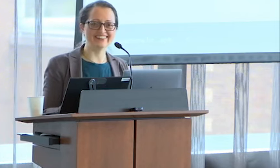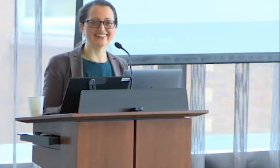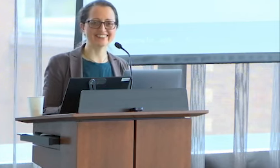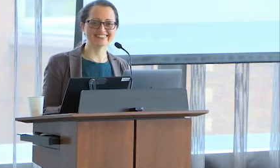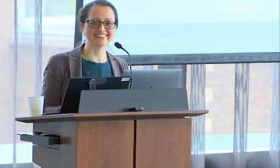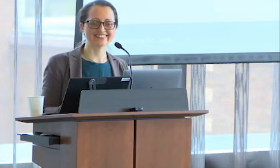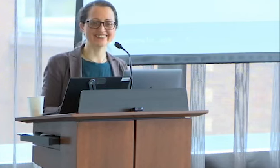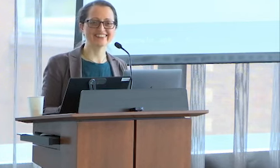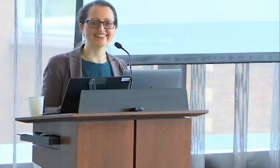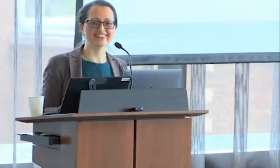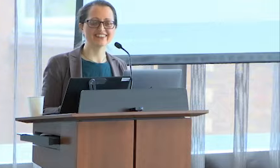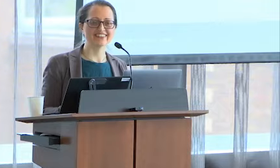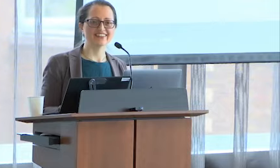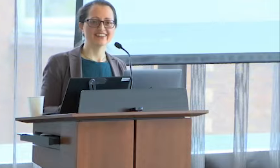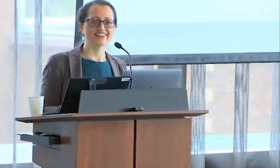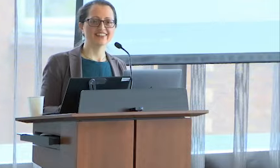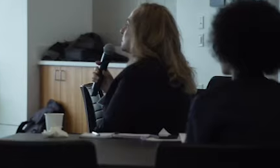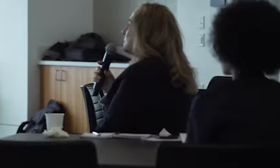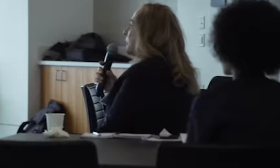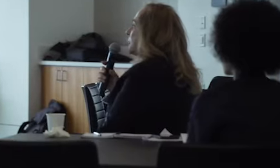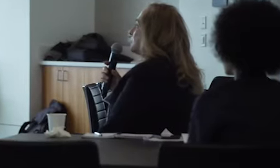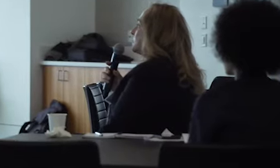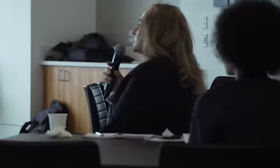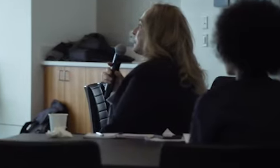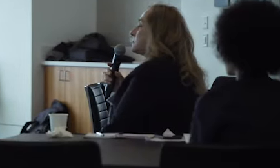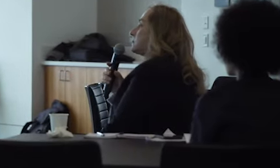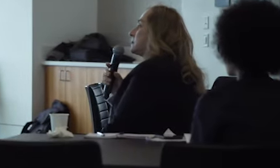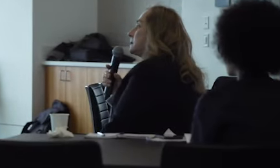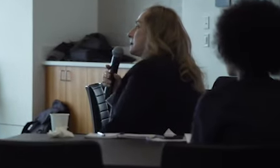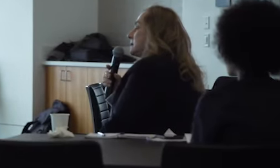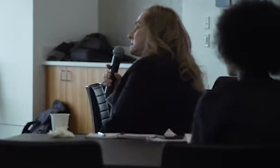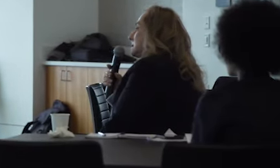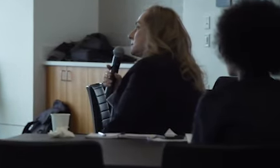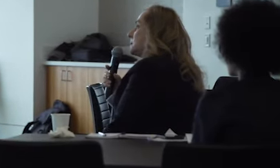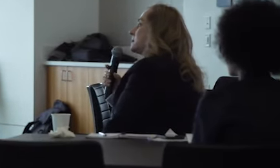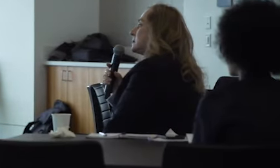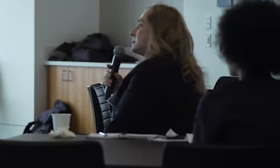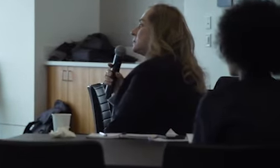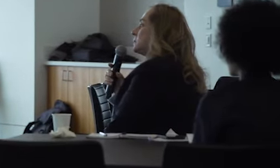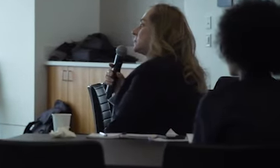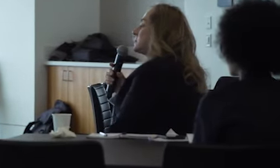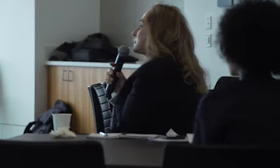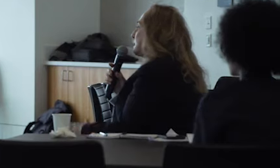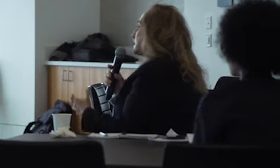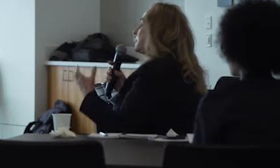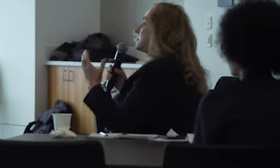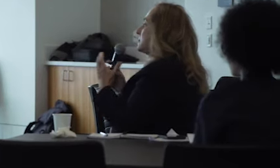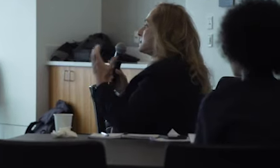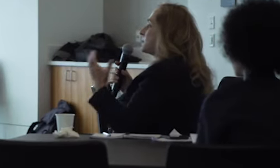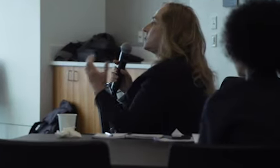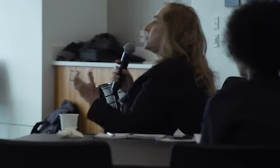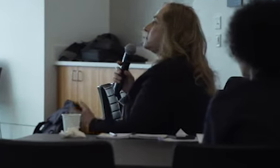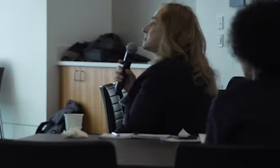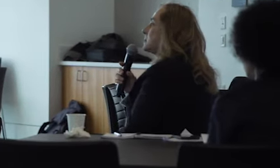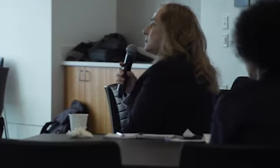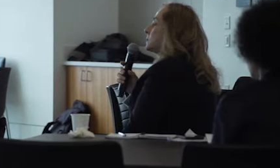Well, I know when I was working with BART, that was a big issue. You know, is how to create a safer BART, you know, and we talked a lot about